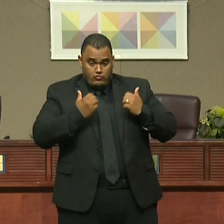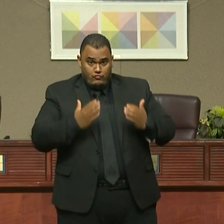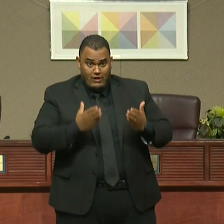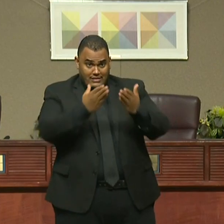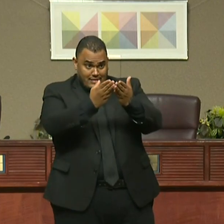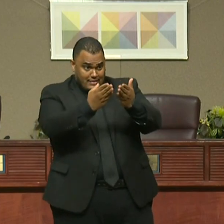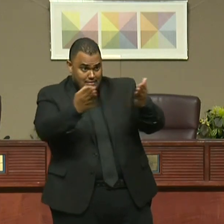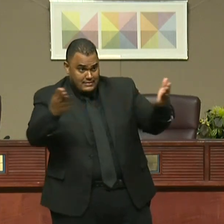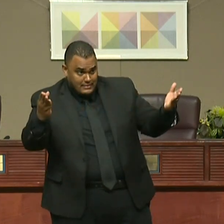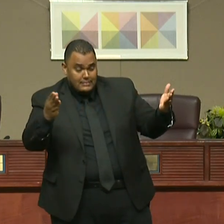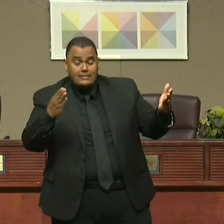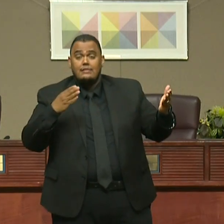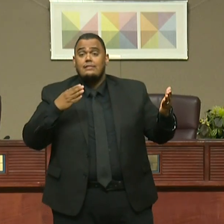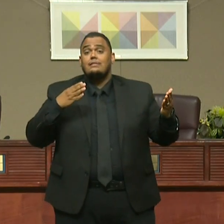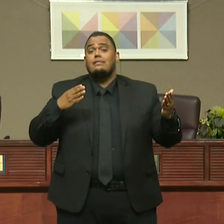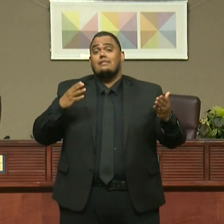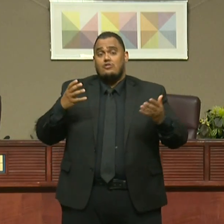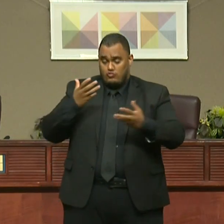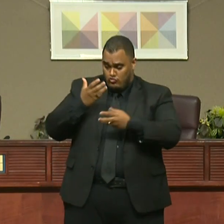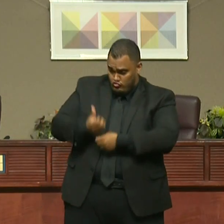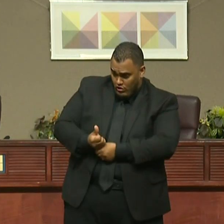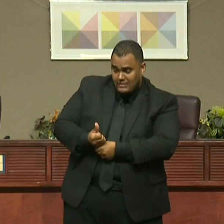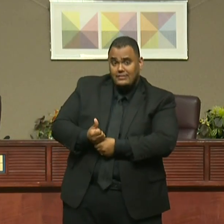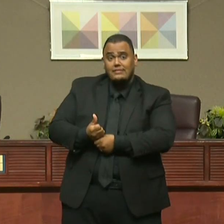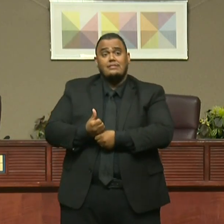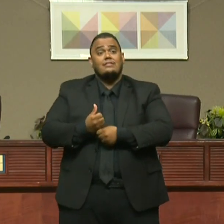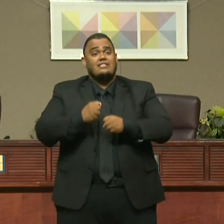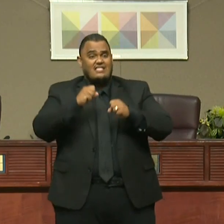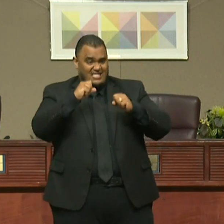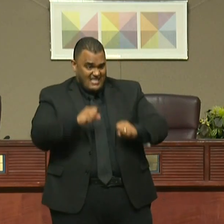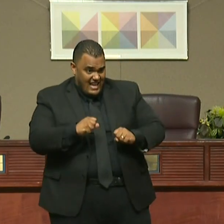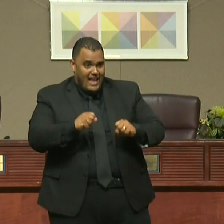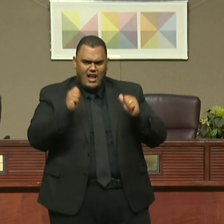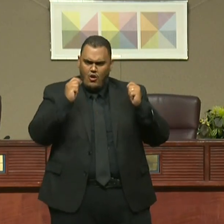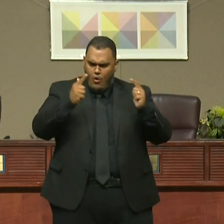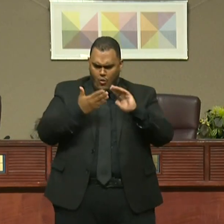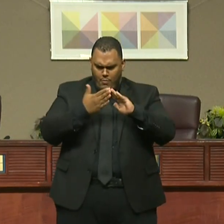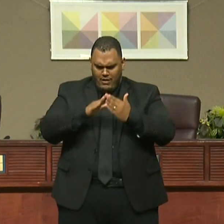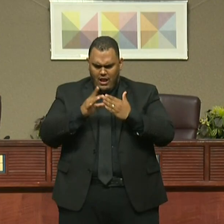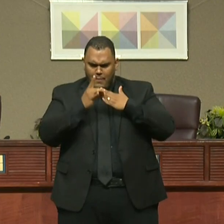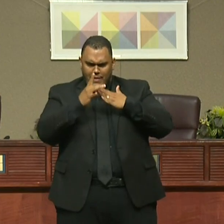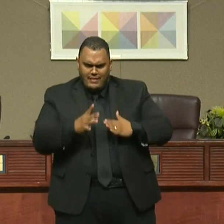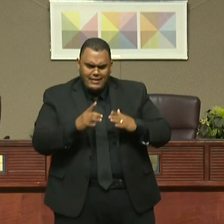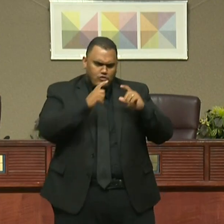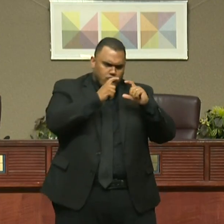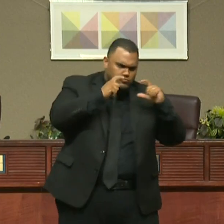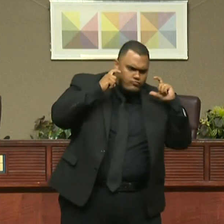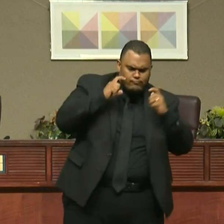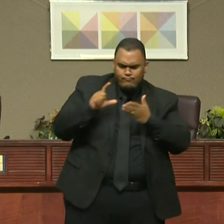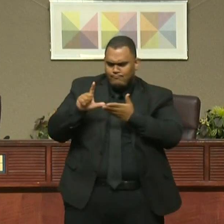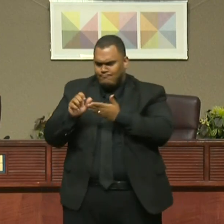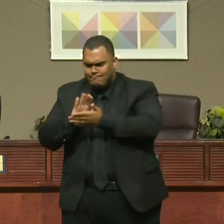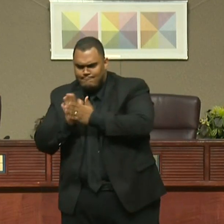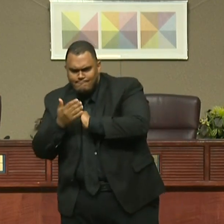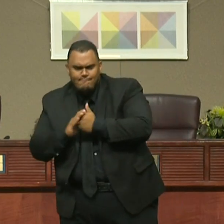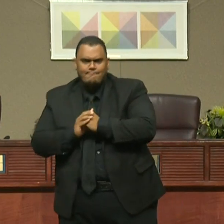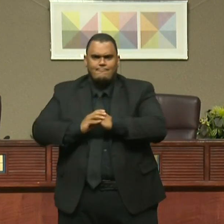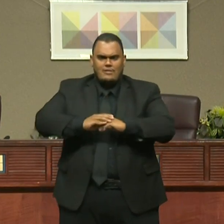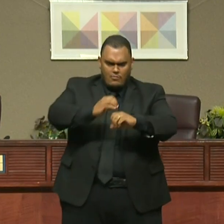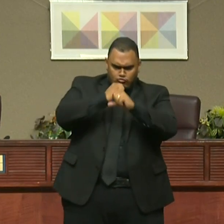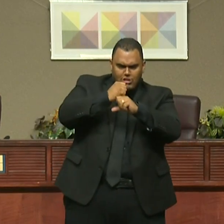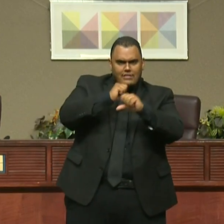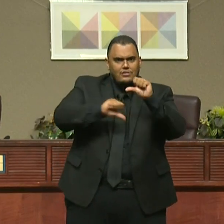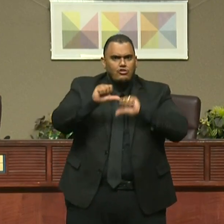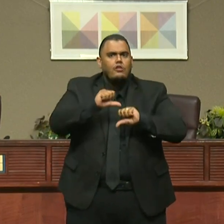leadership, we can do it. We can come out of this together better than we found ourselves going into it.